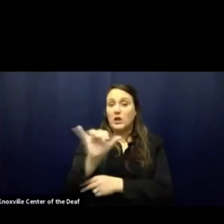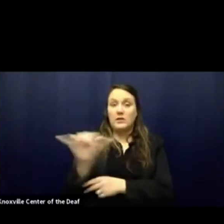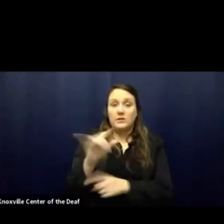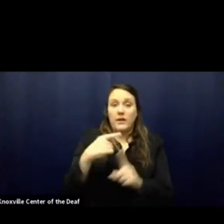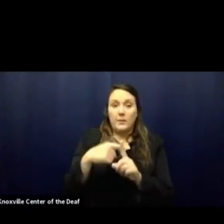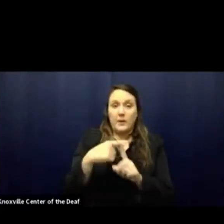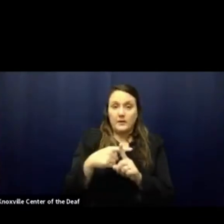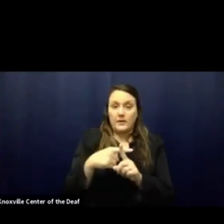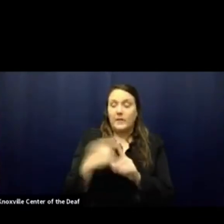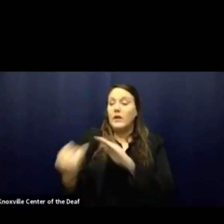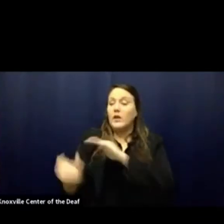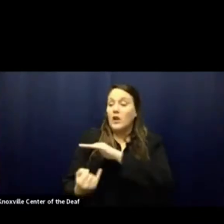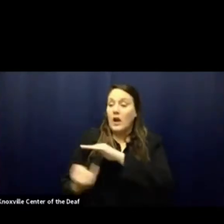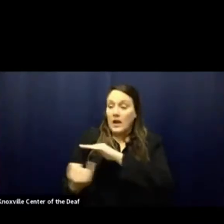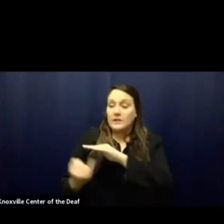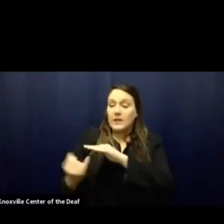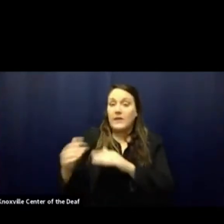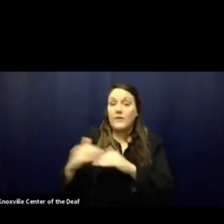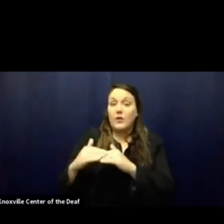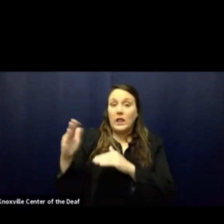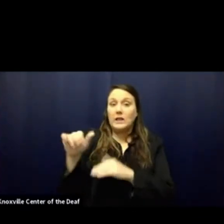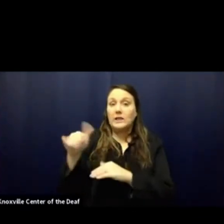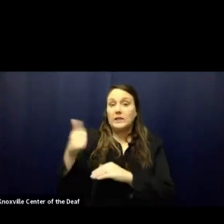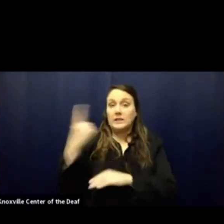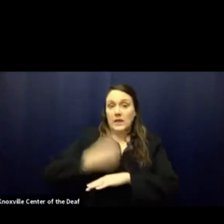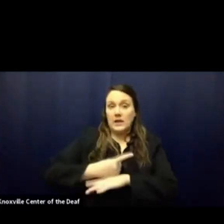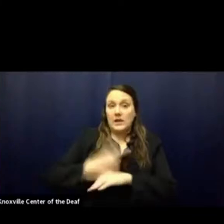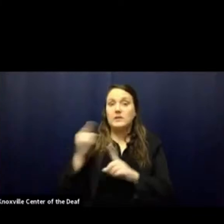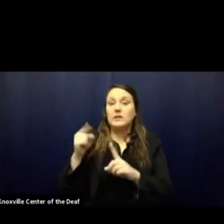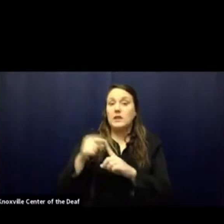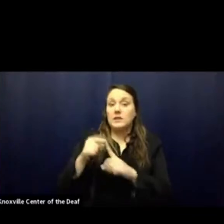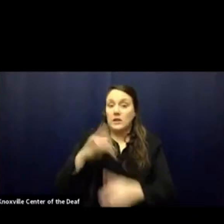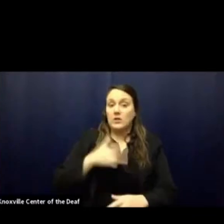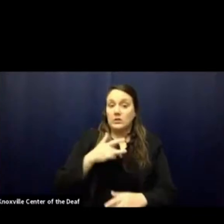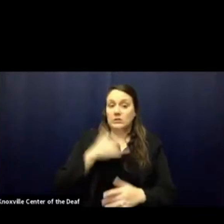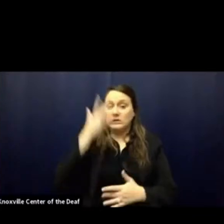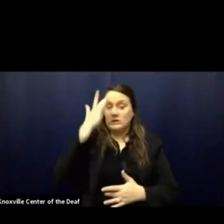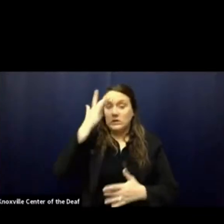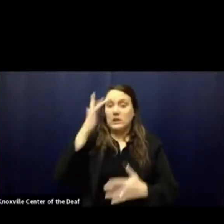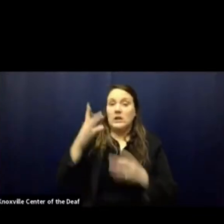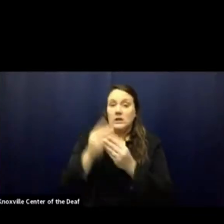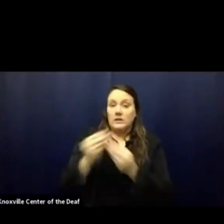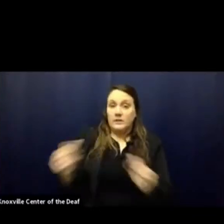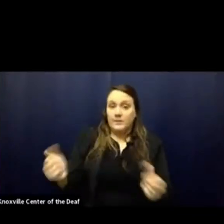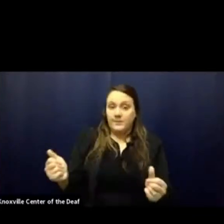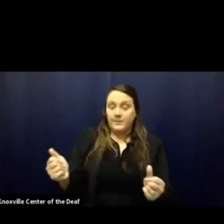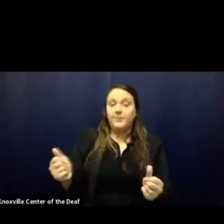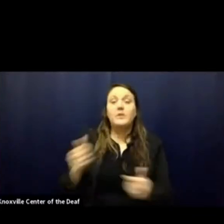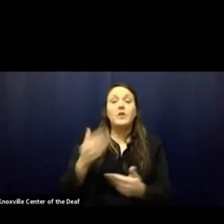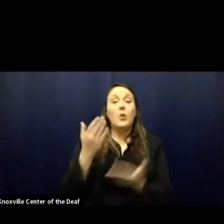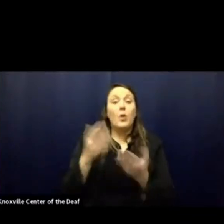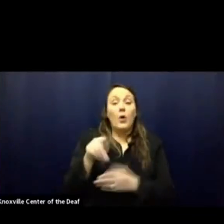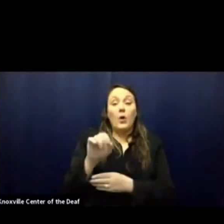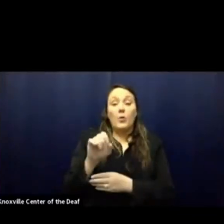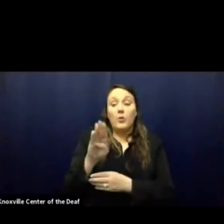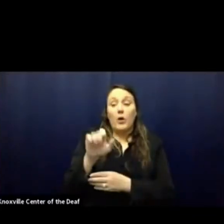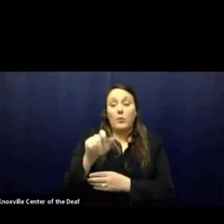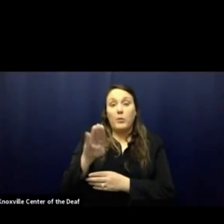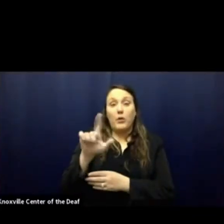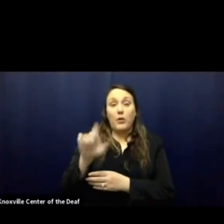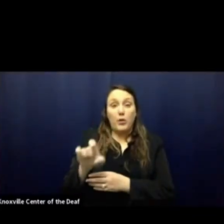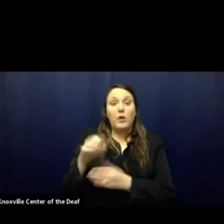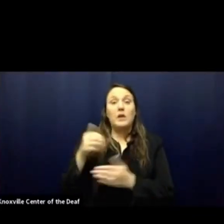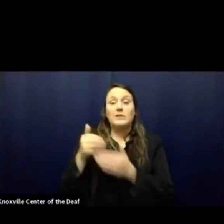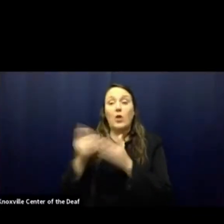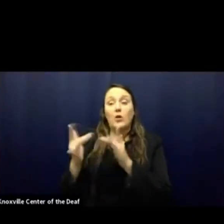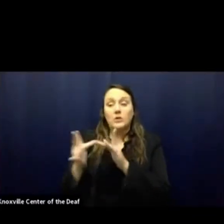least 10 days until their symptoms resolve. So a probable case is a case that's a close contact to a case that becomes